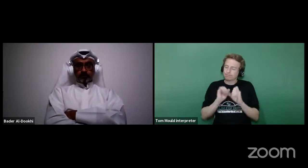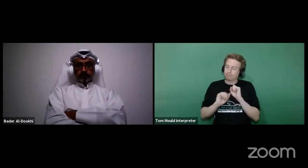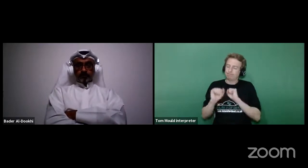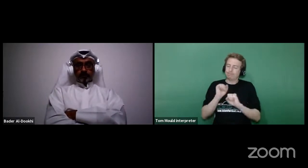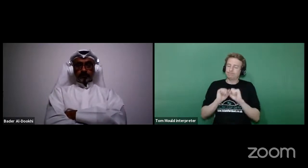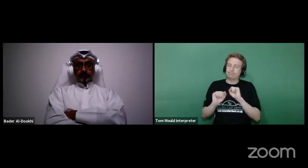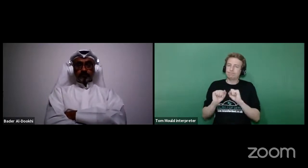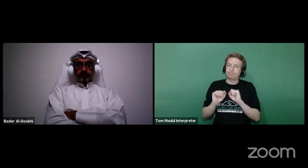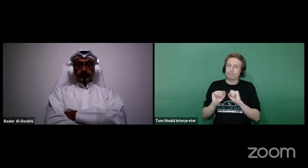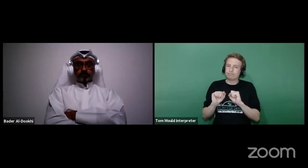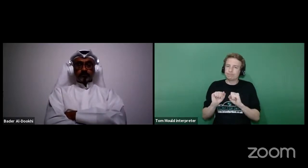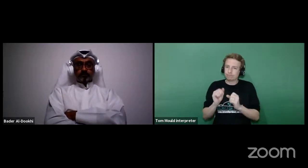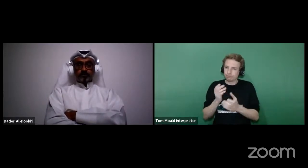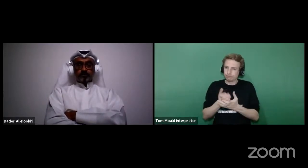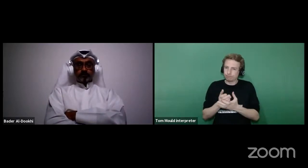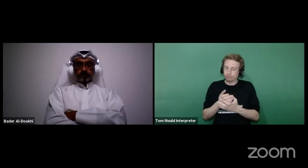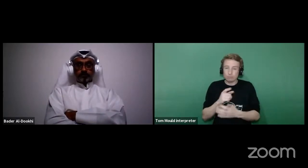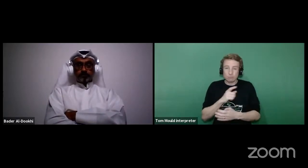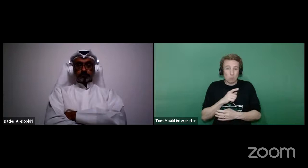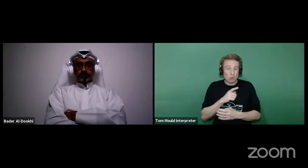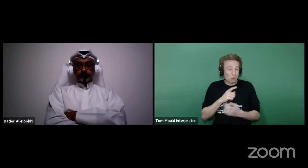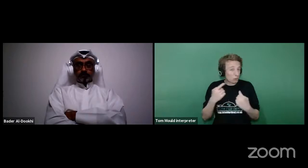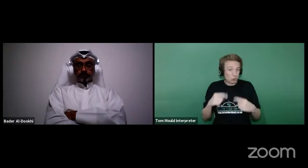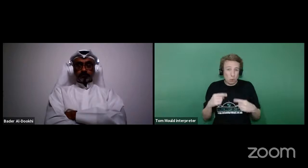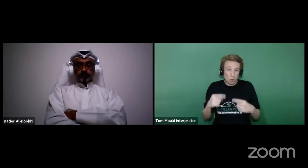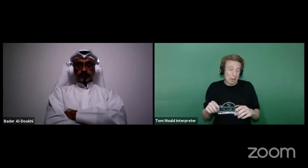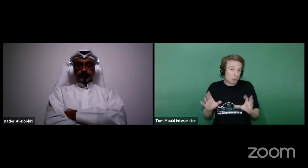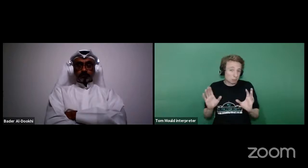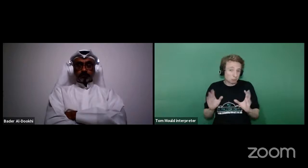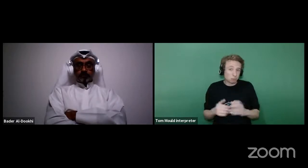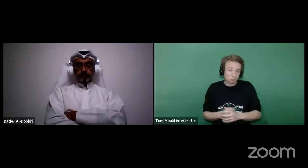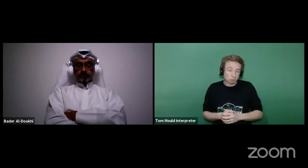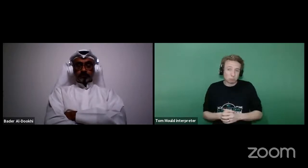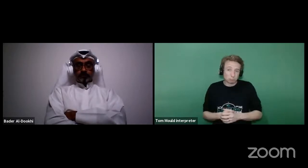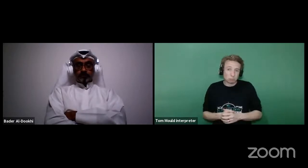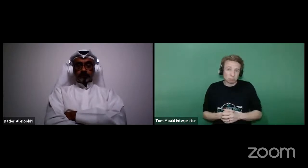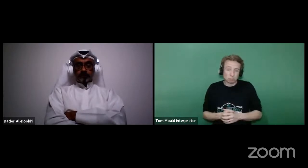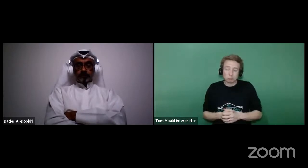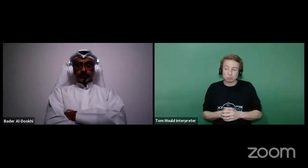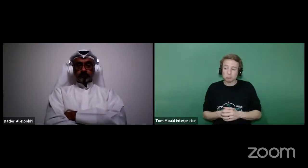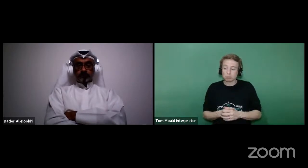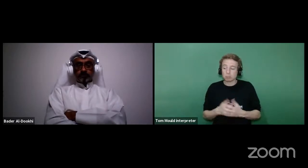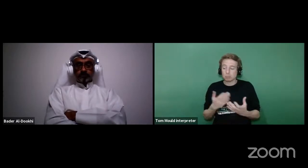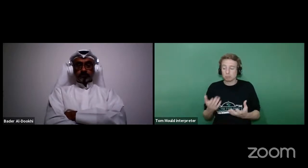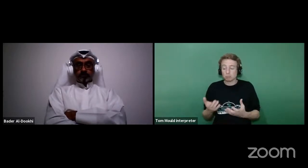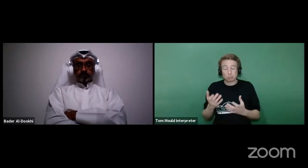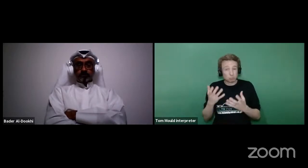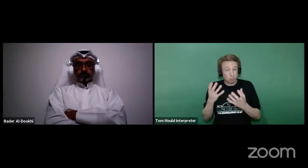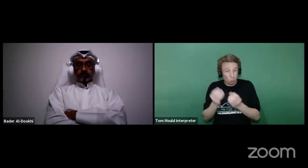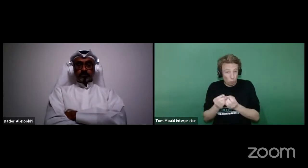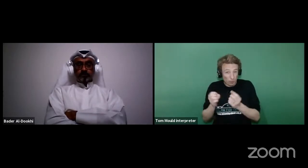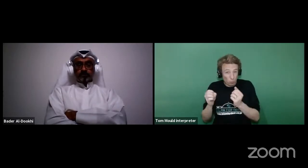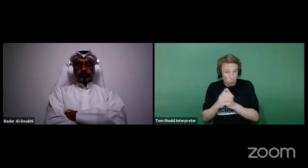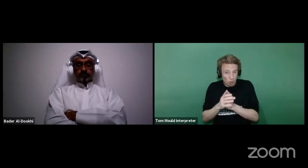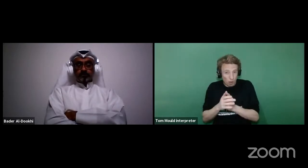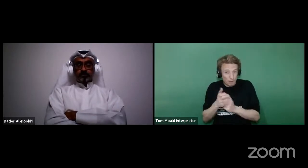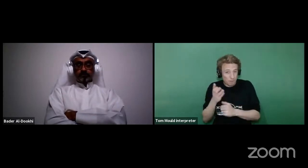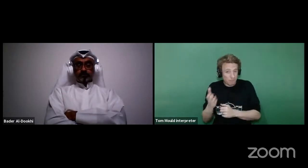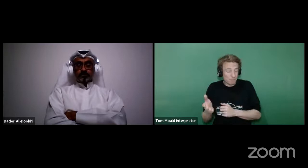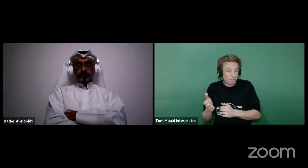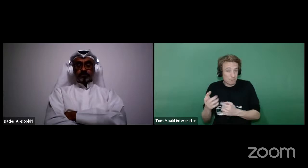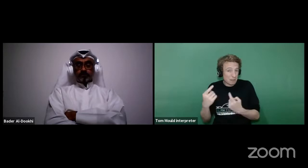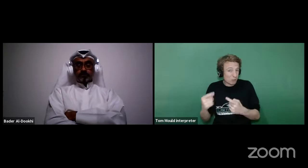it's something that is impermissible for them. And this is the act with their wife, who,